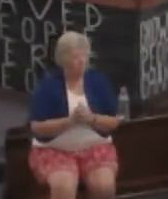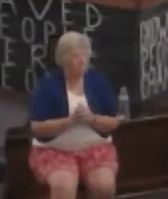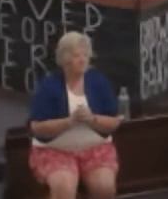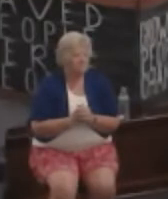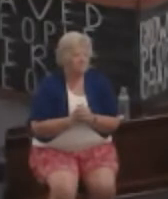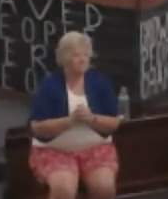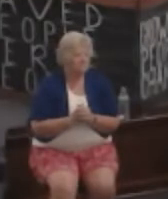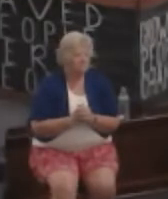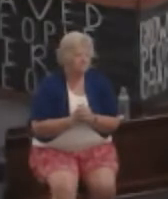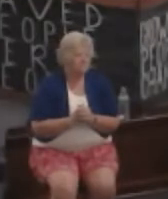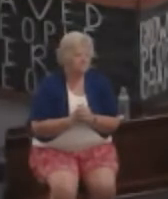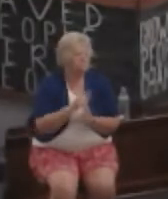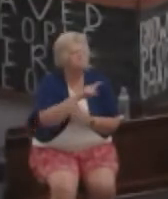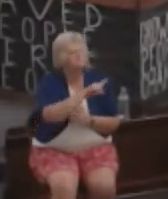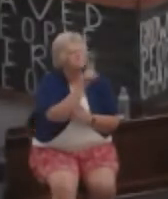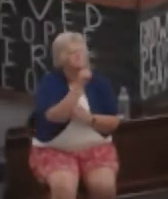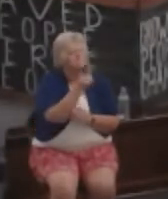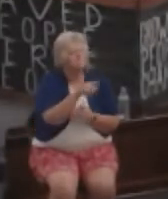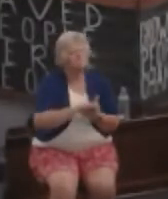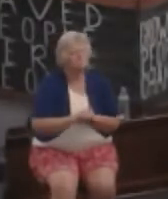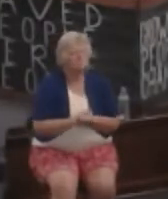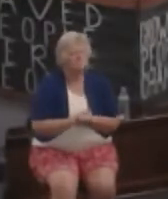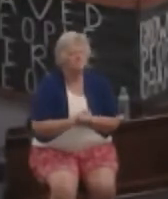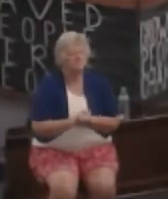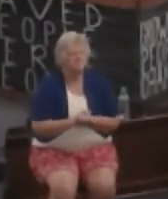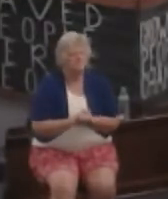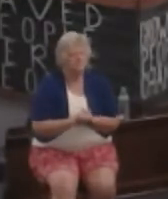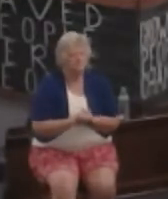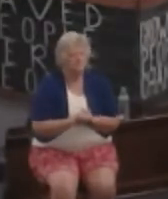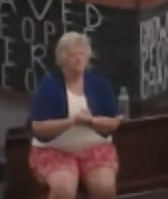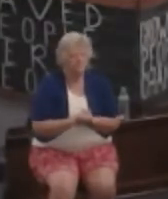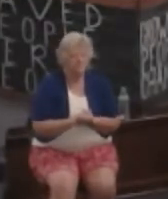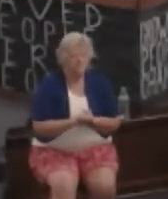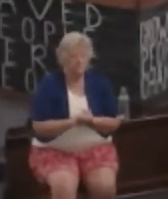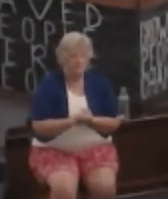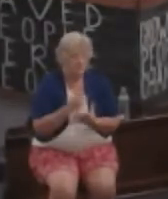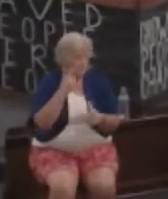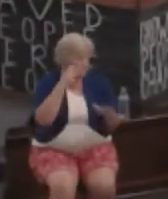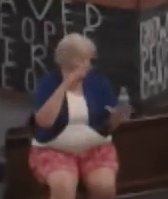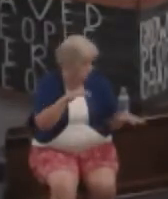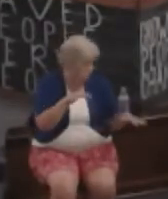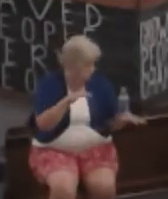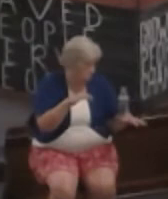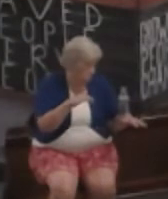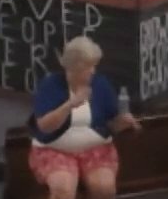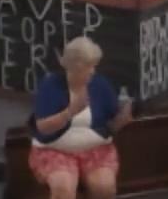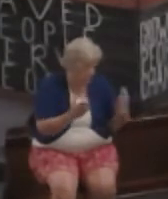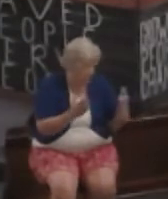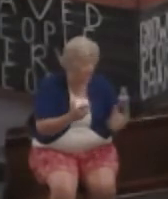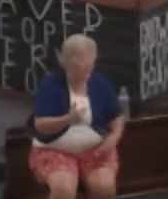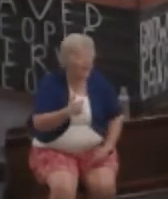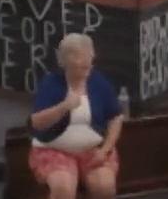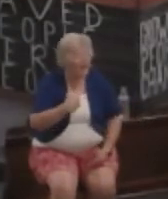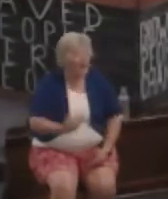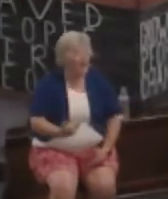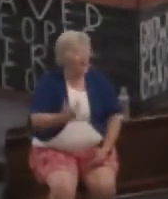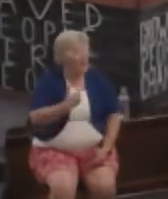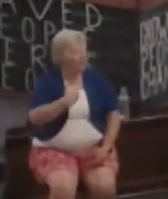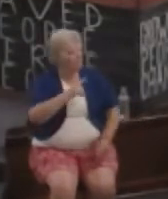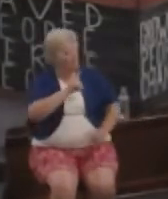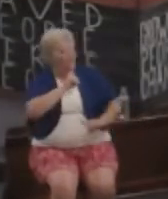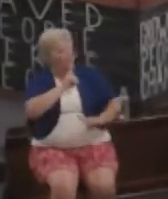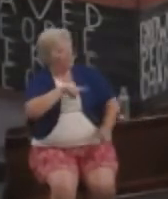So I have a big revelation for you. And it's going to shock you completely. I know it is. I have the